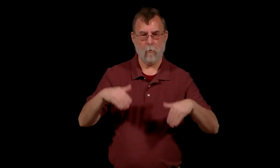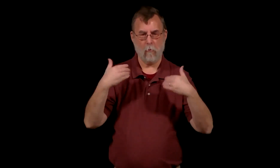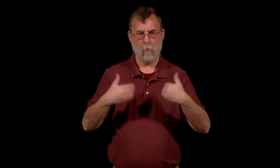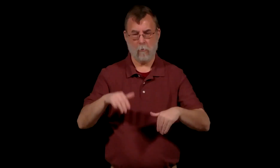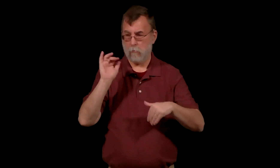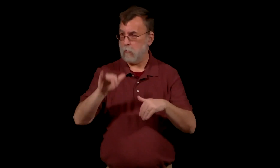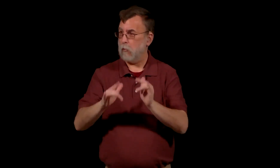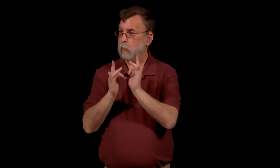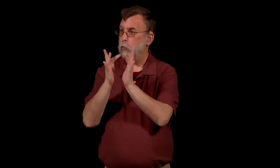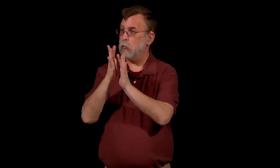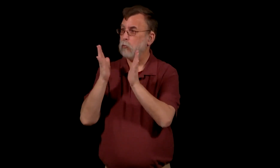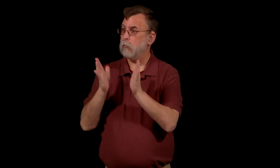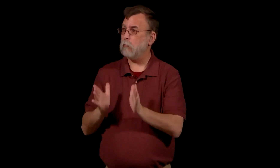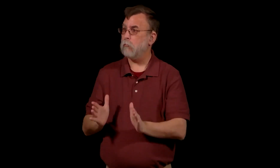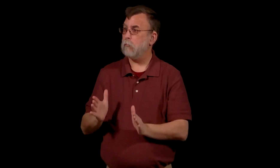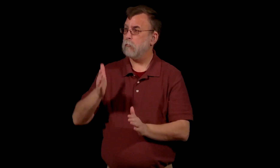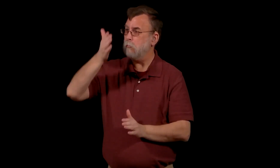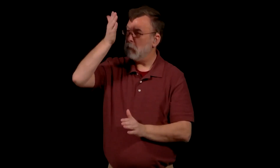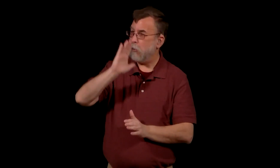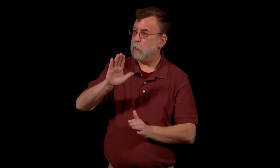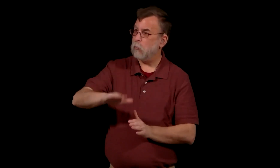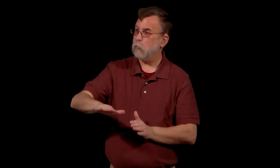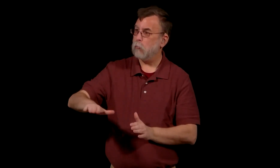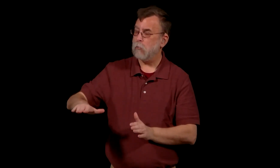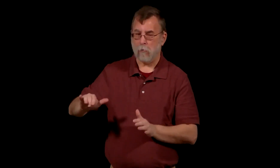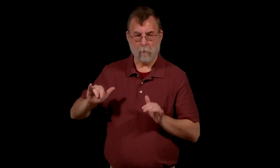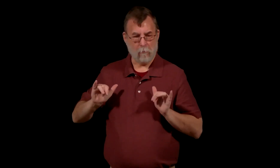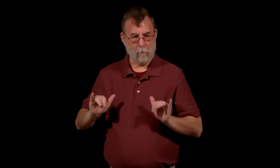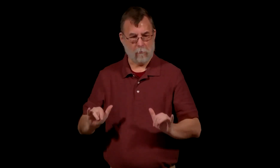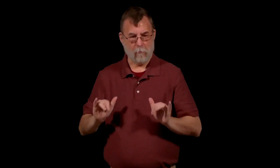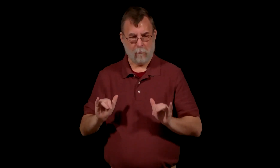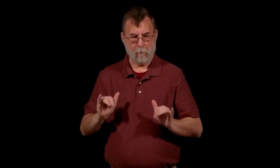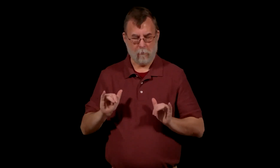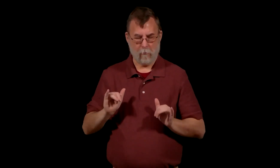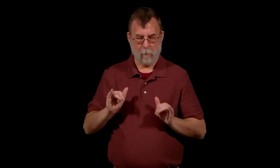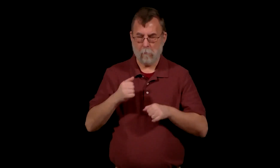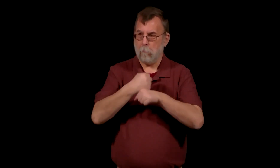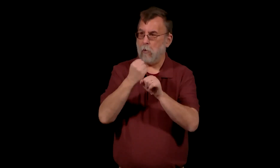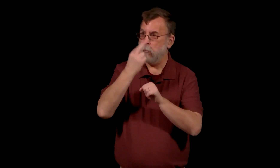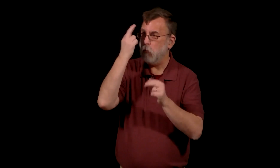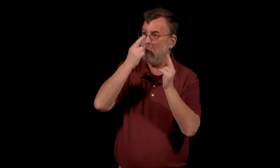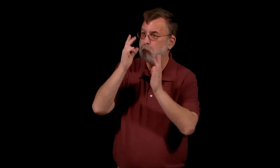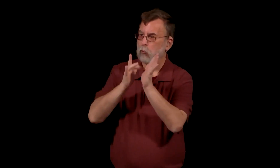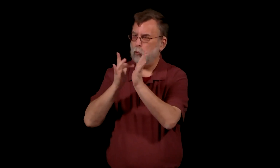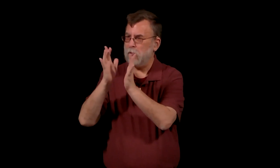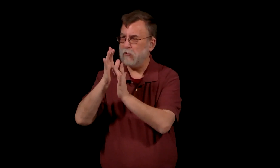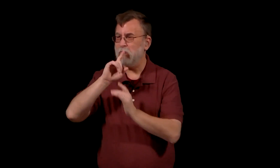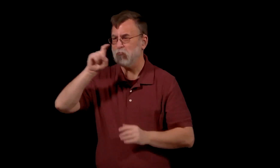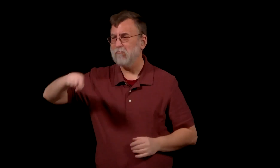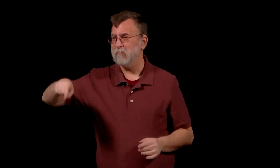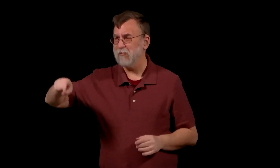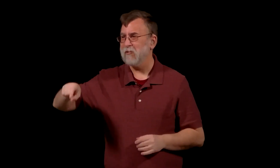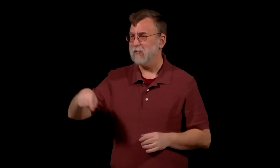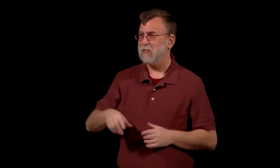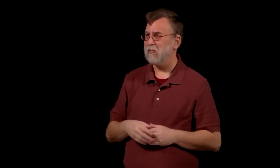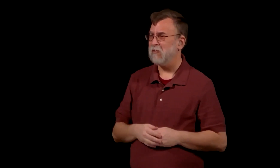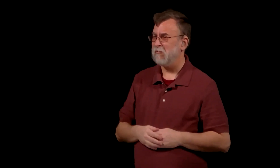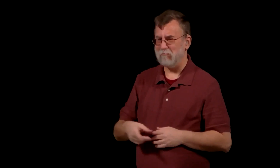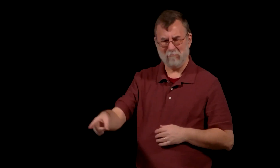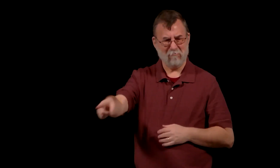and they can see us and see us as Christians, as children of God, because we